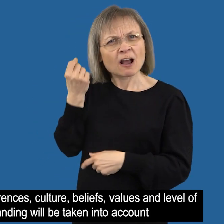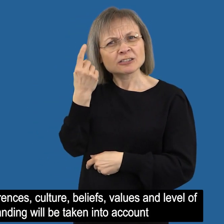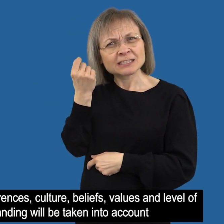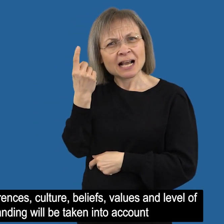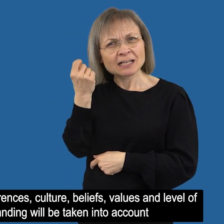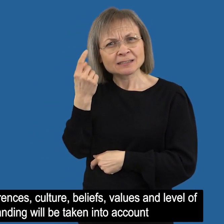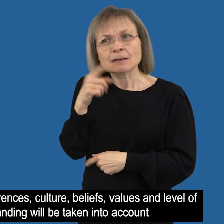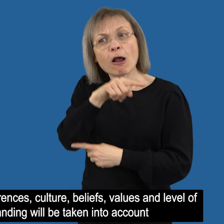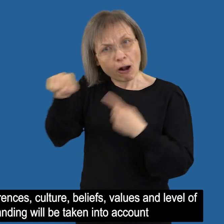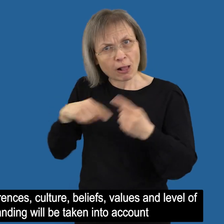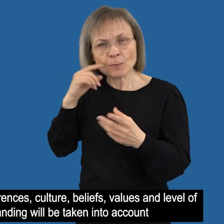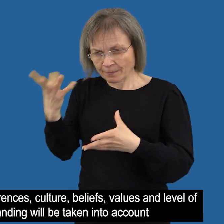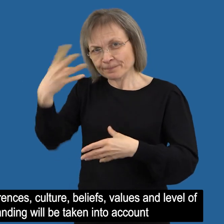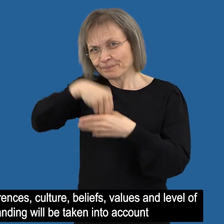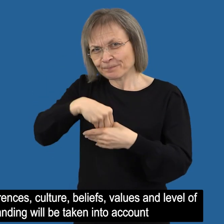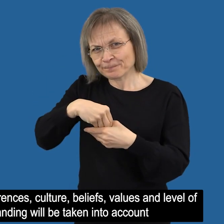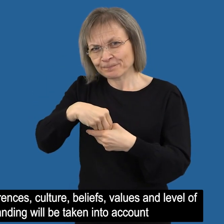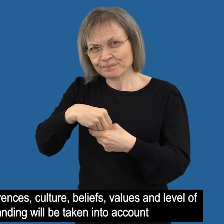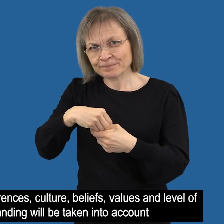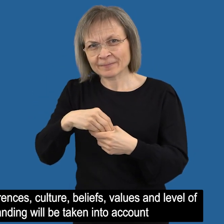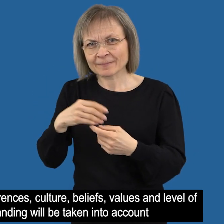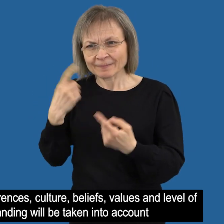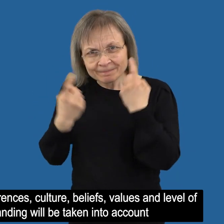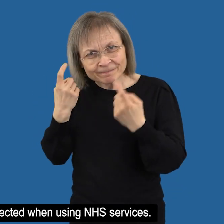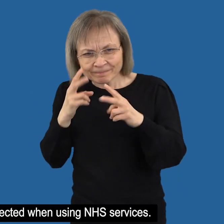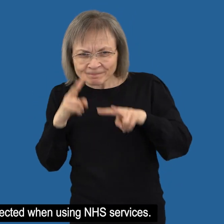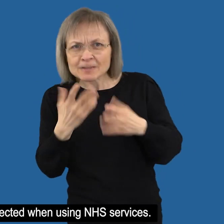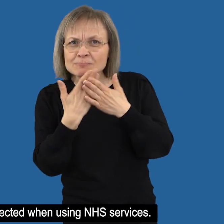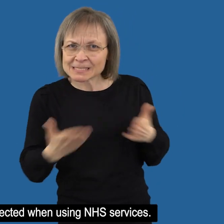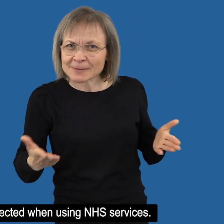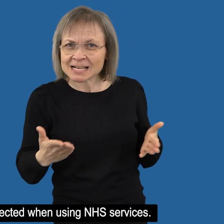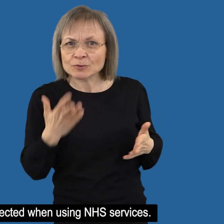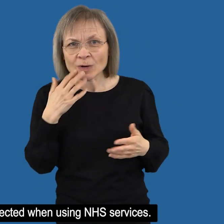will be taken into account and respected when using NHS services.